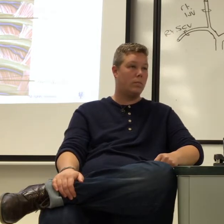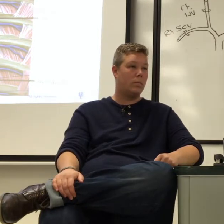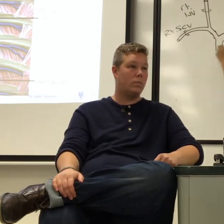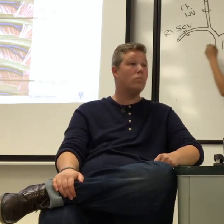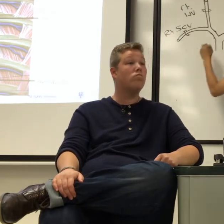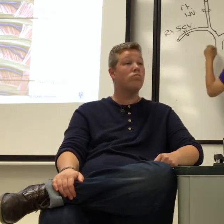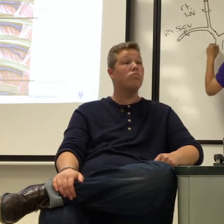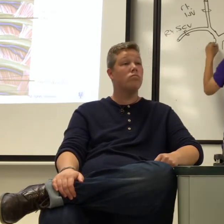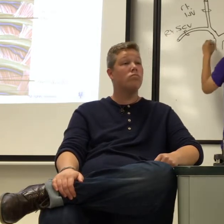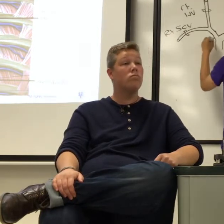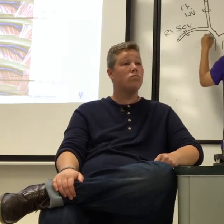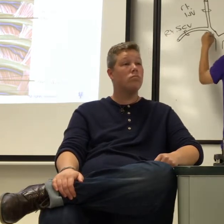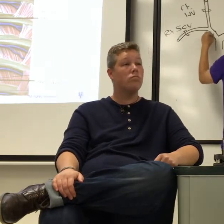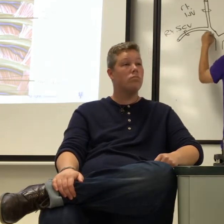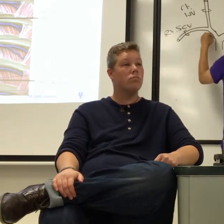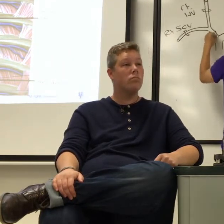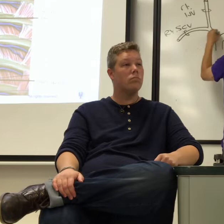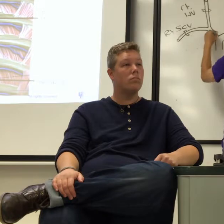vein and right